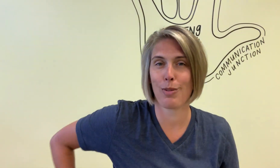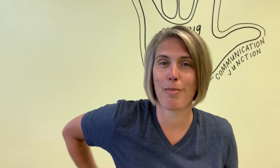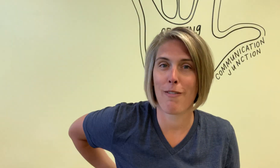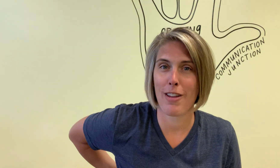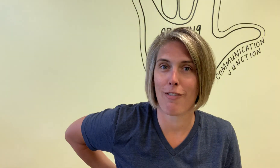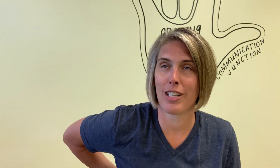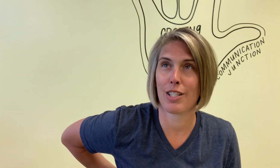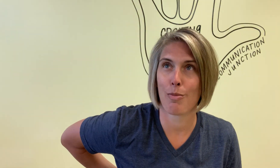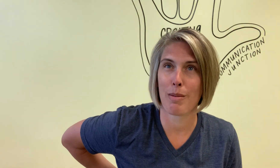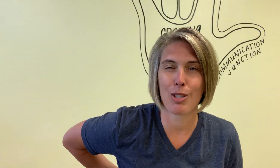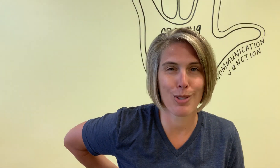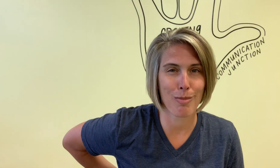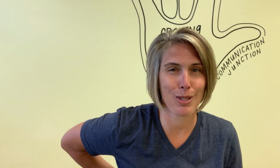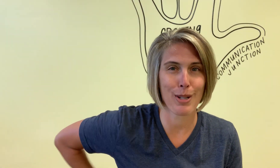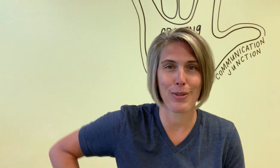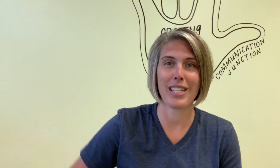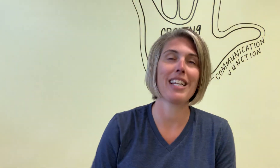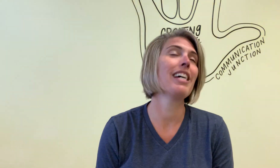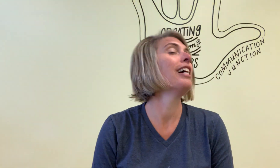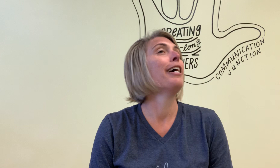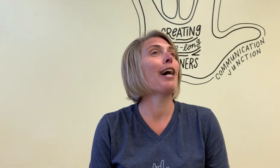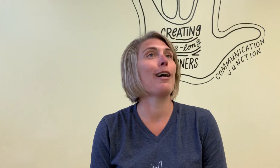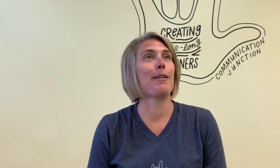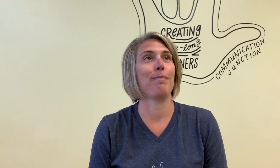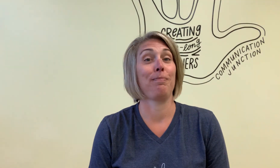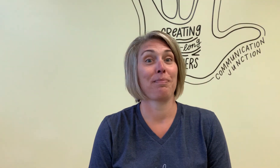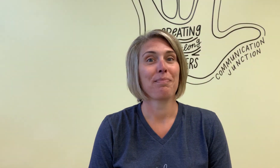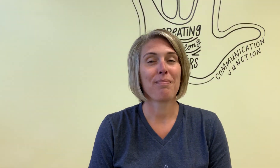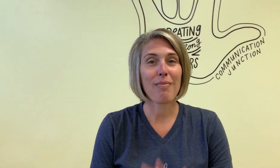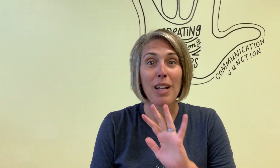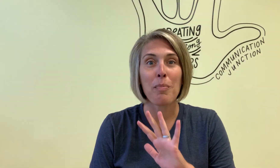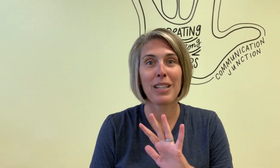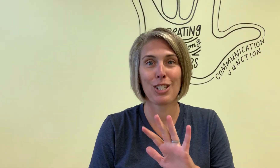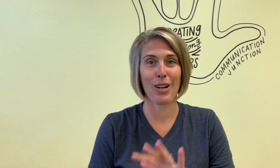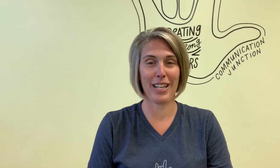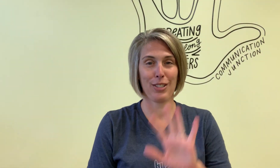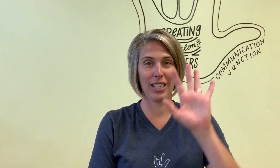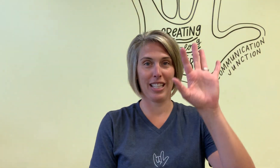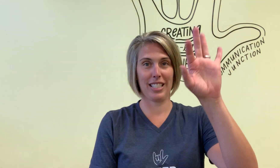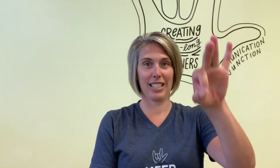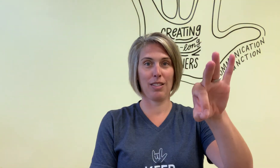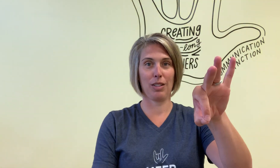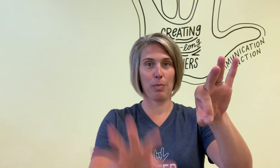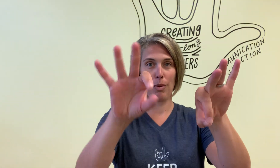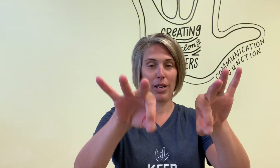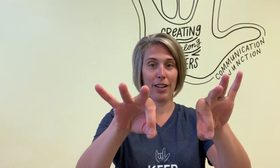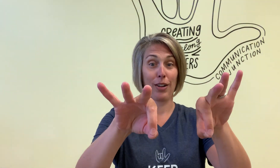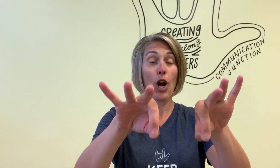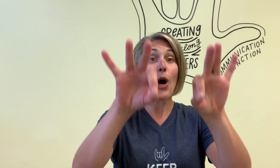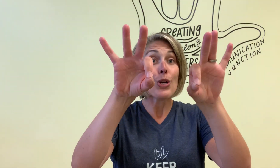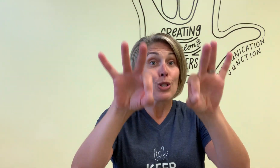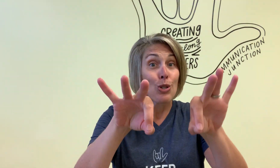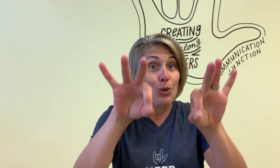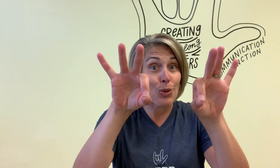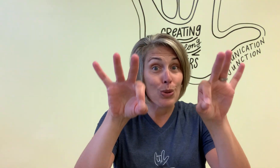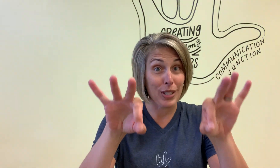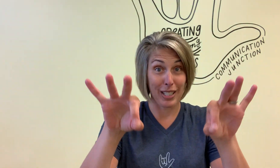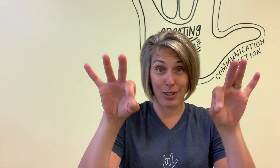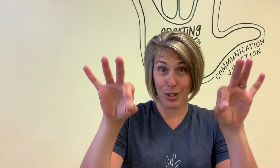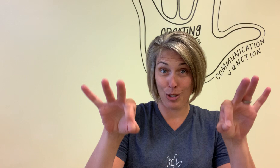my favorites. So maybe 2 summers ago we did it. But let's try it. It goes like this. Let's put them right here. 2 little